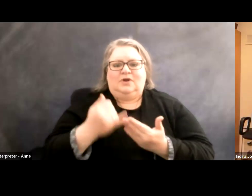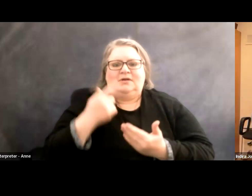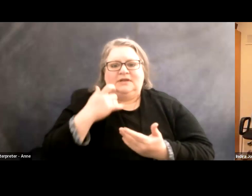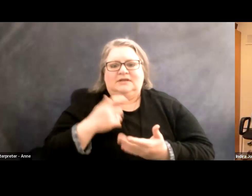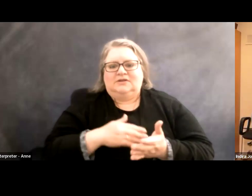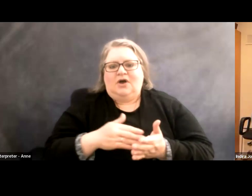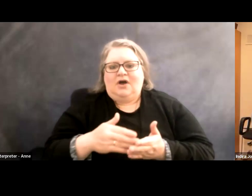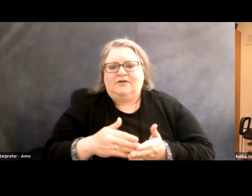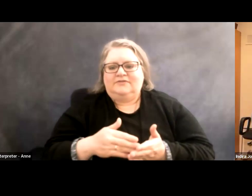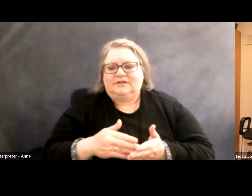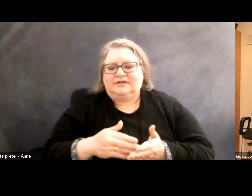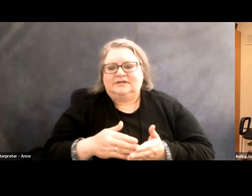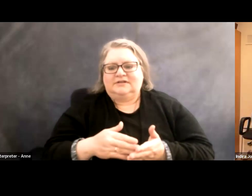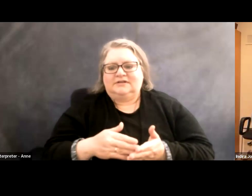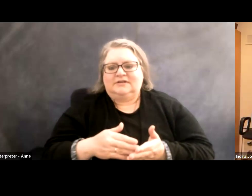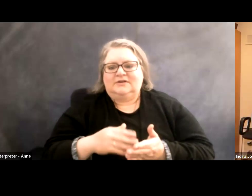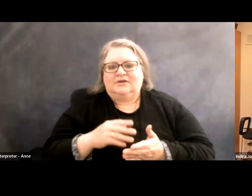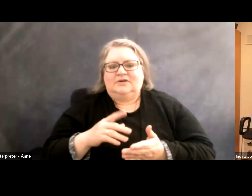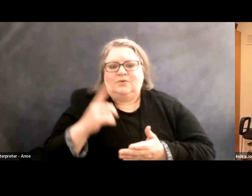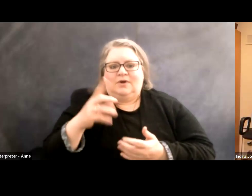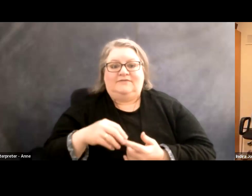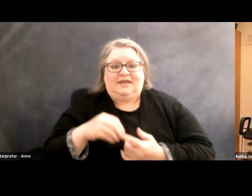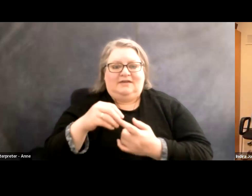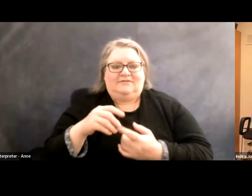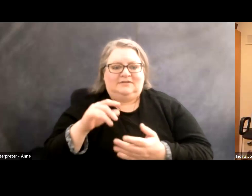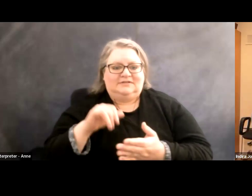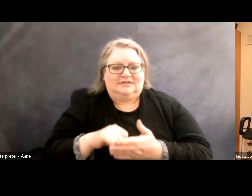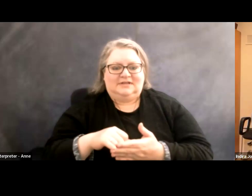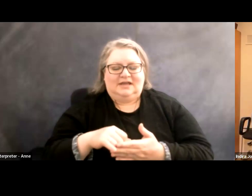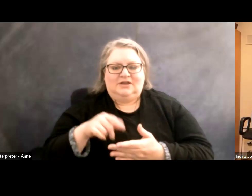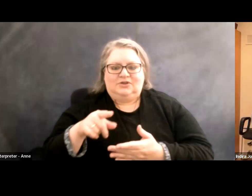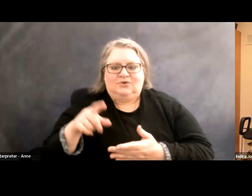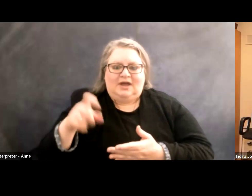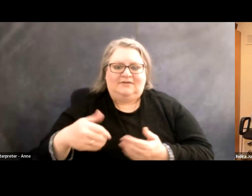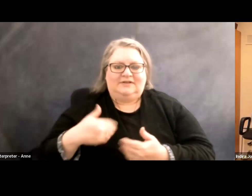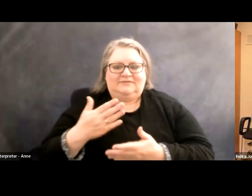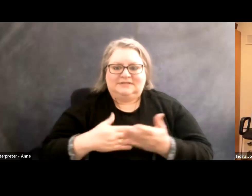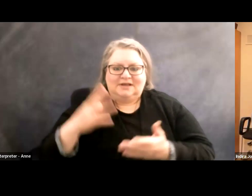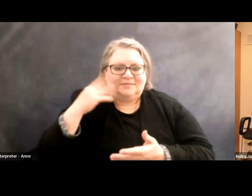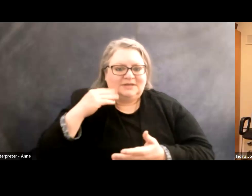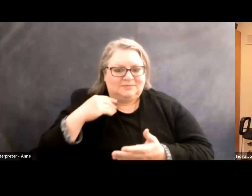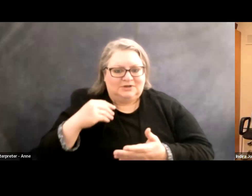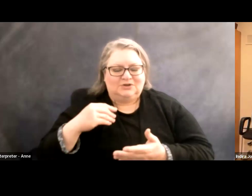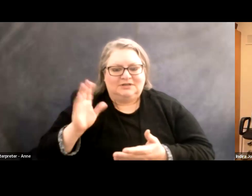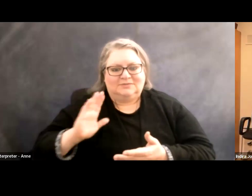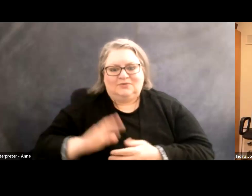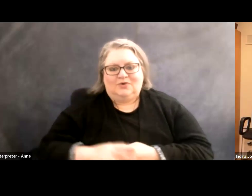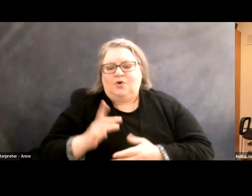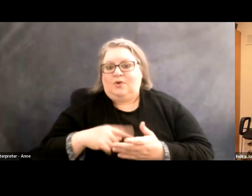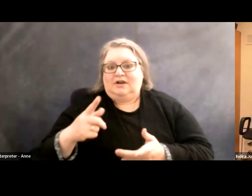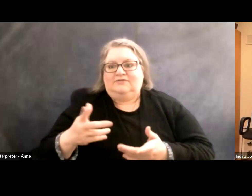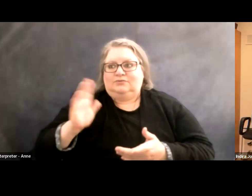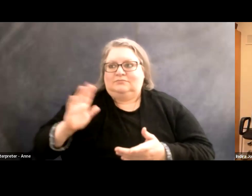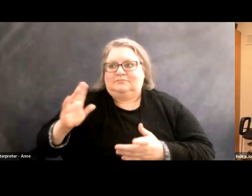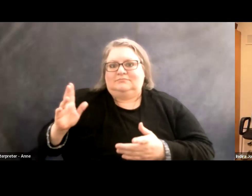often one of the caveats is that you have to have some experience before, what have you done